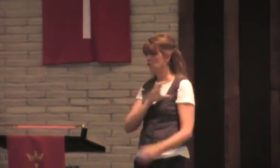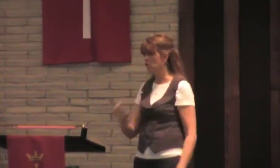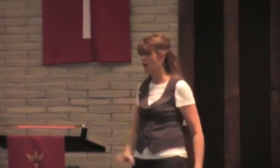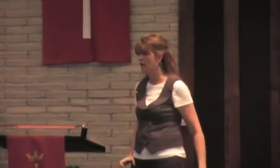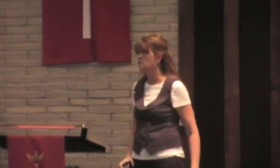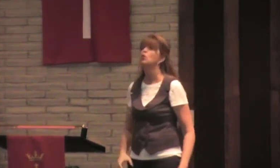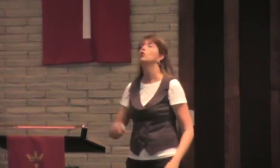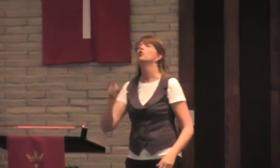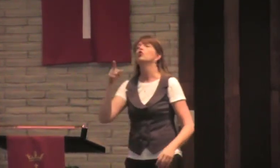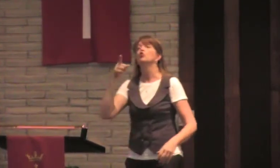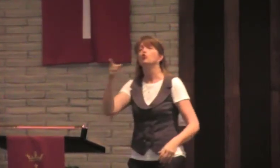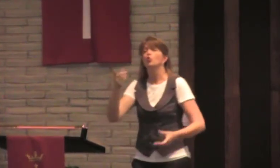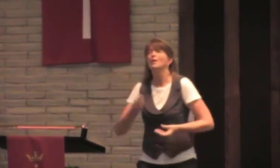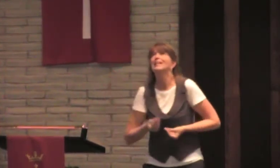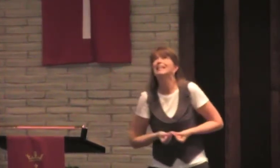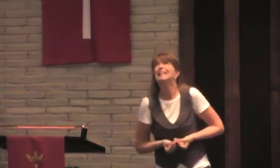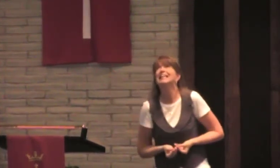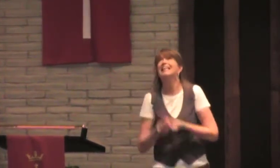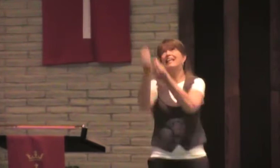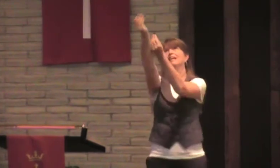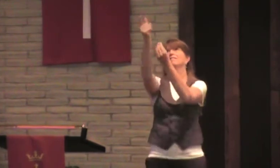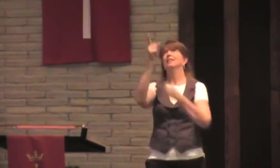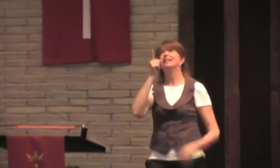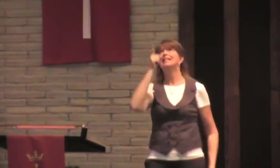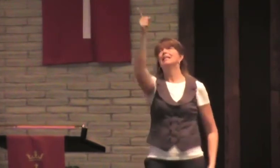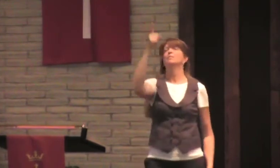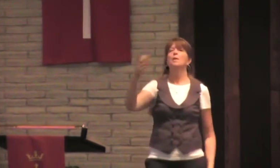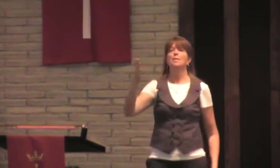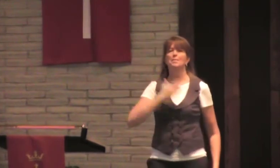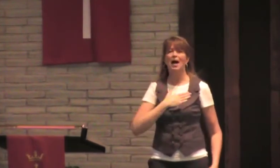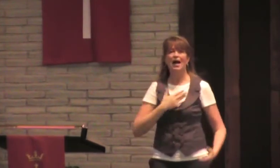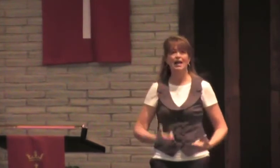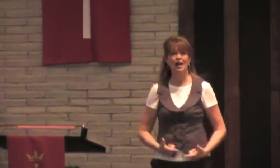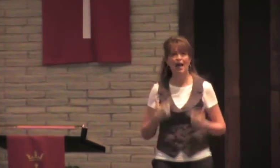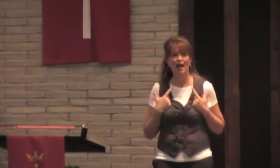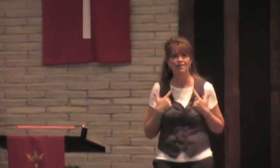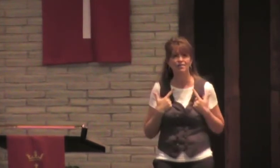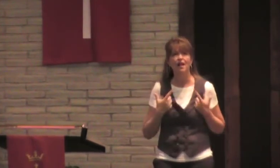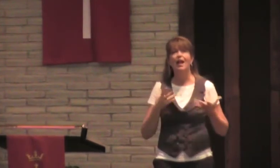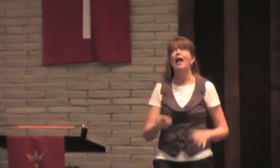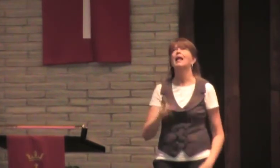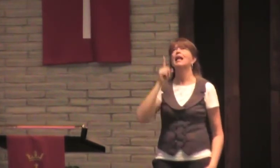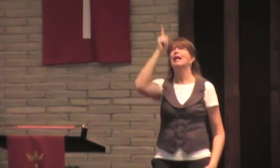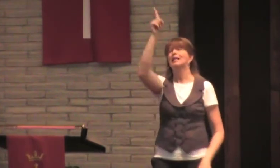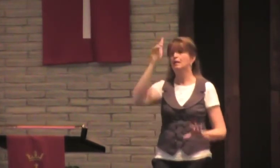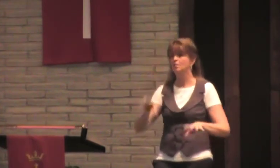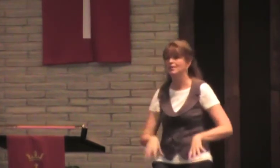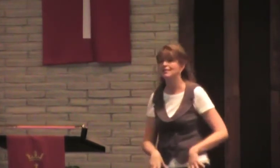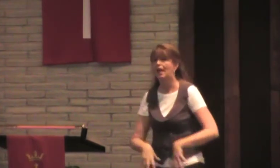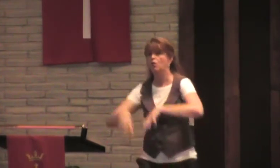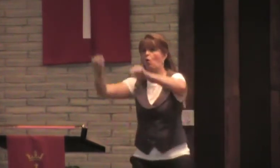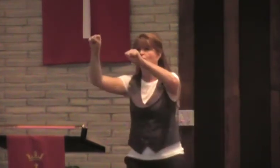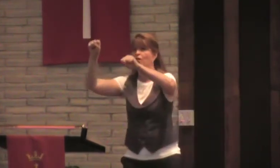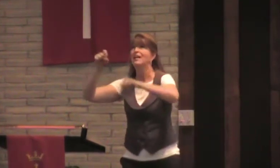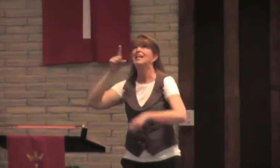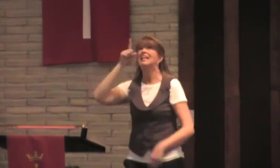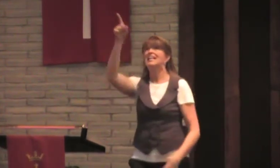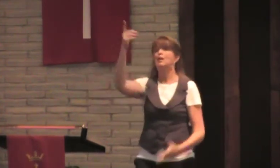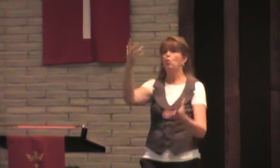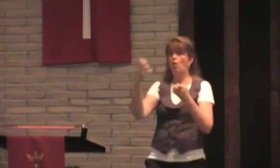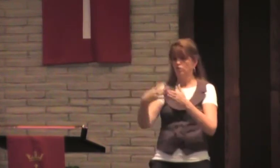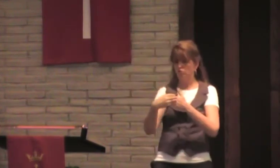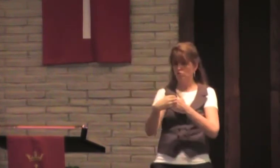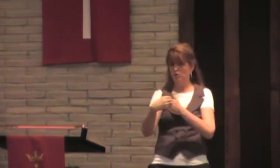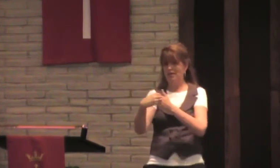you believe in the Creator, when you believe in Jesus Christ, you give it to them. You give them